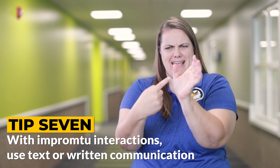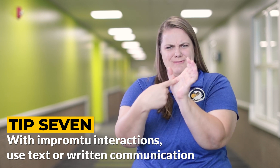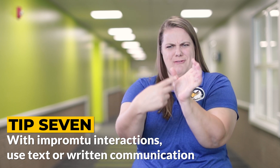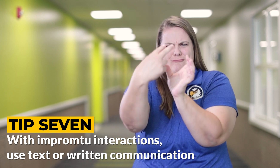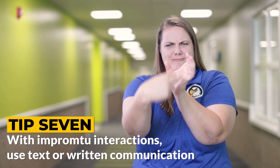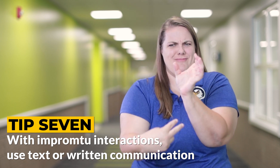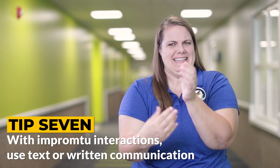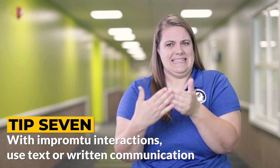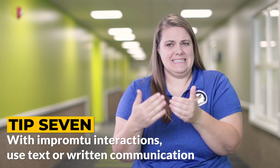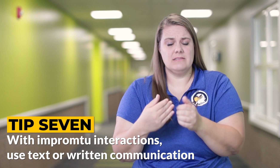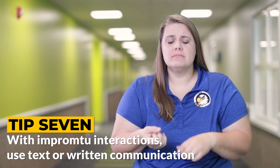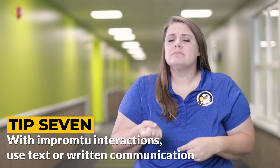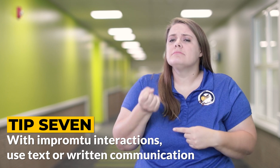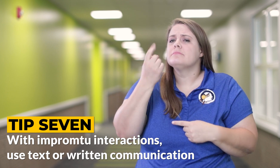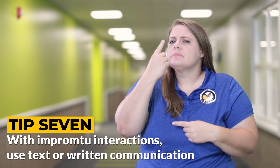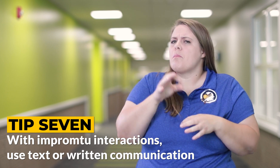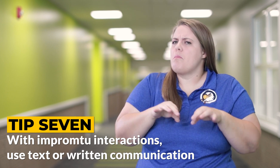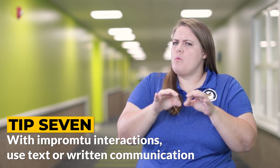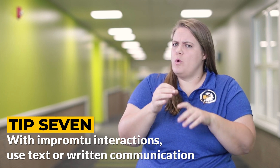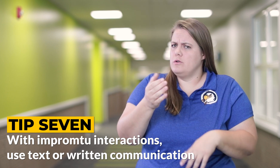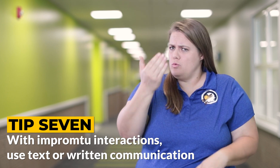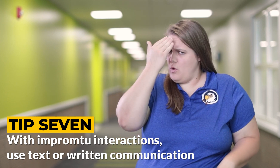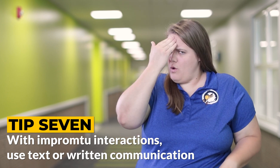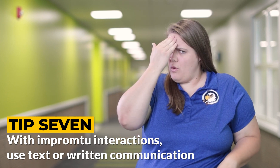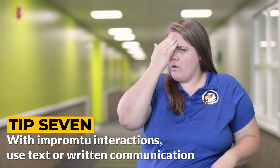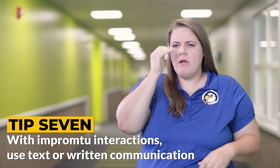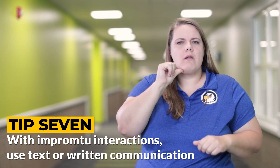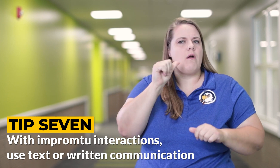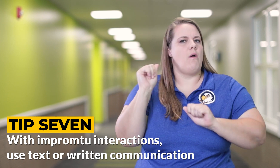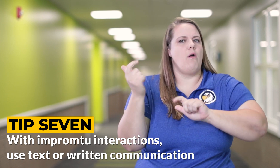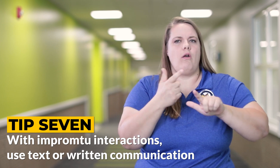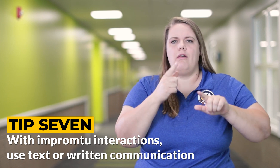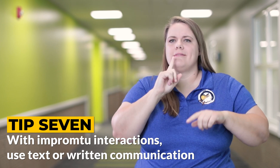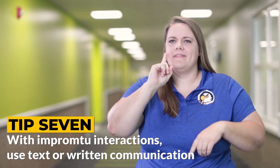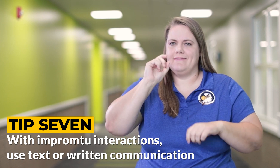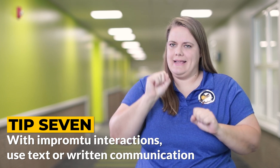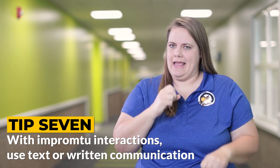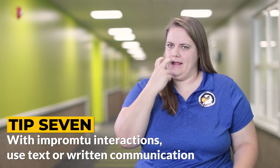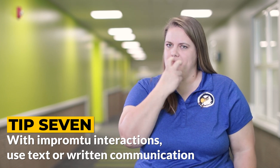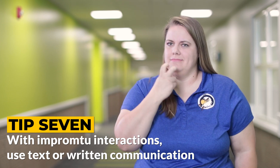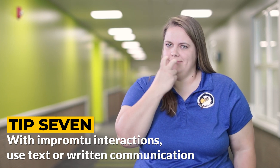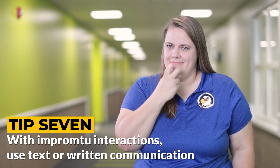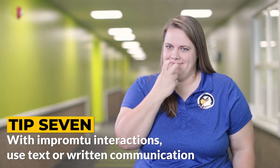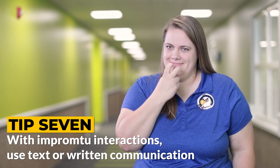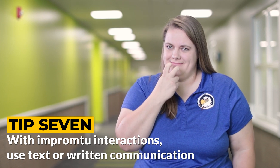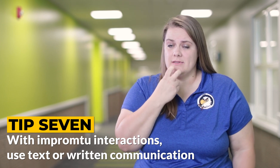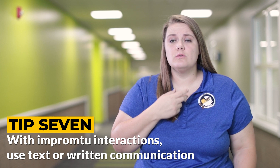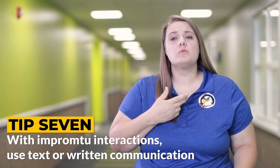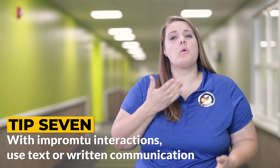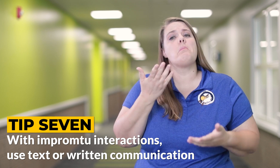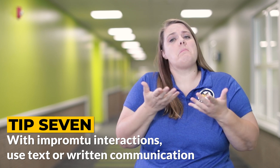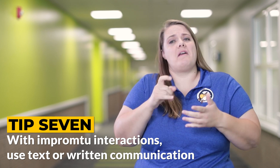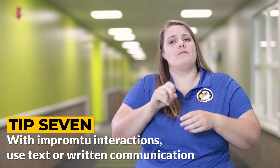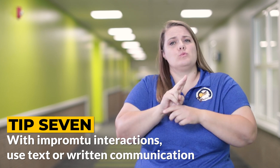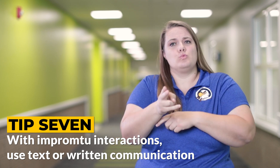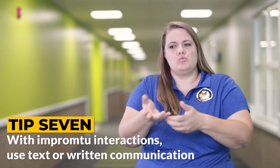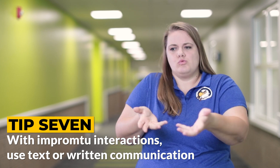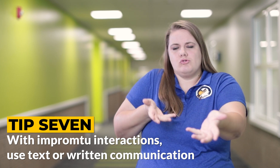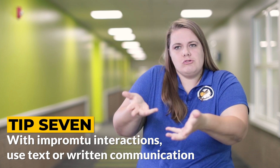easily. It's important to know that not all deaf can lip read. You may have to use gesturing